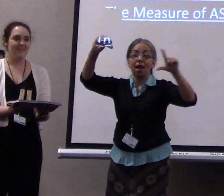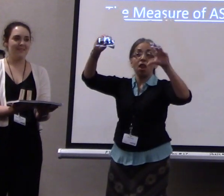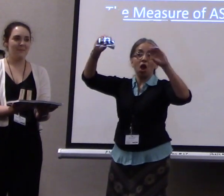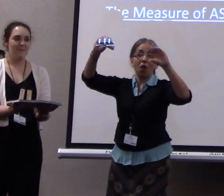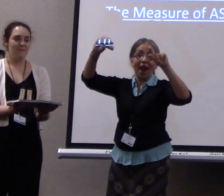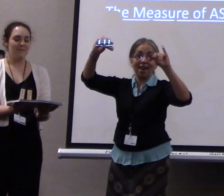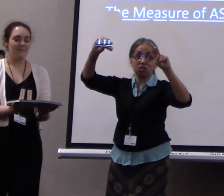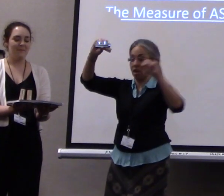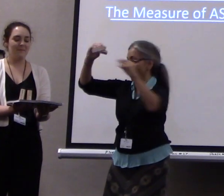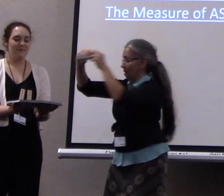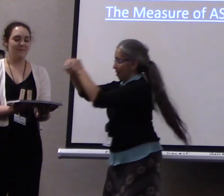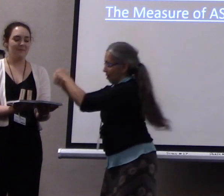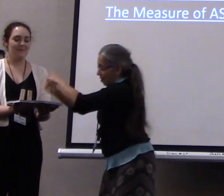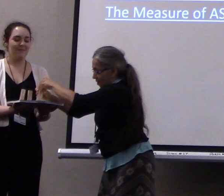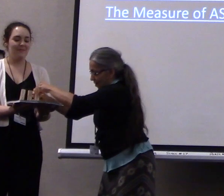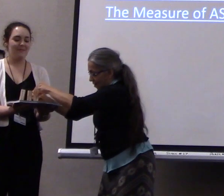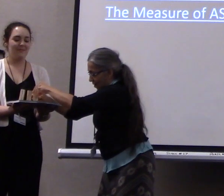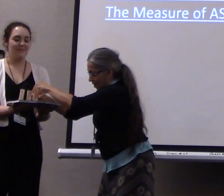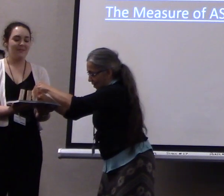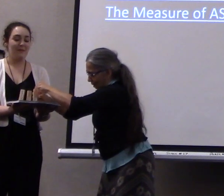The 3rd one is location.